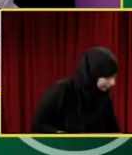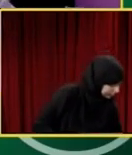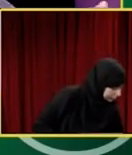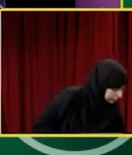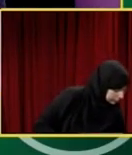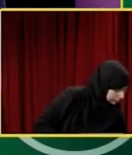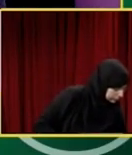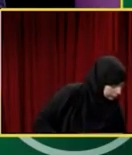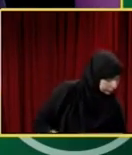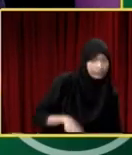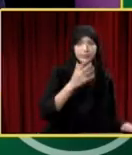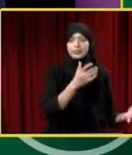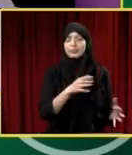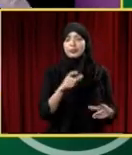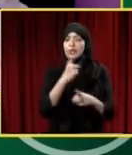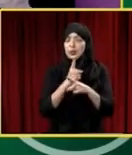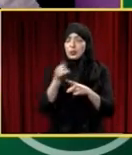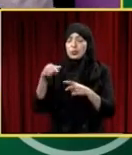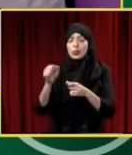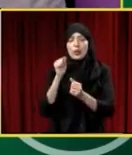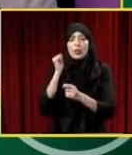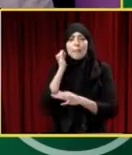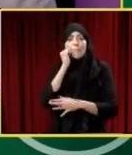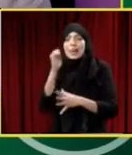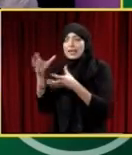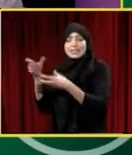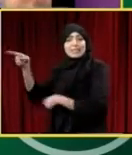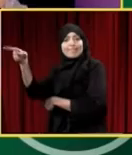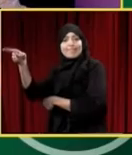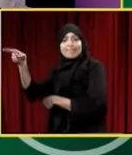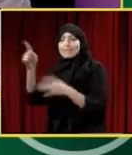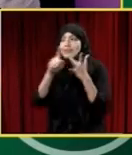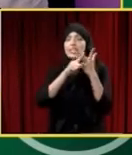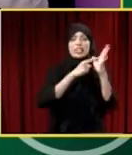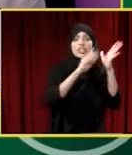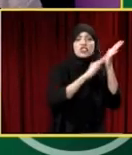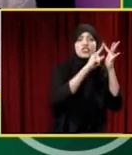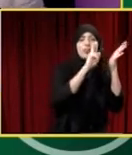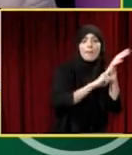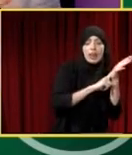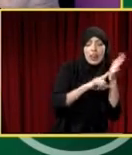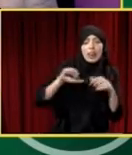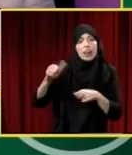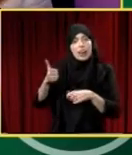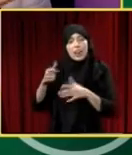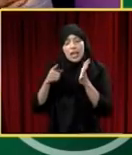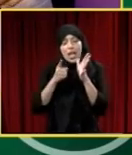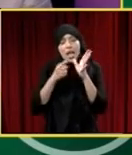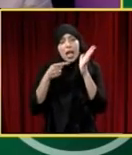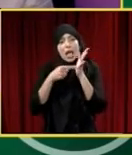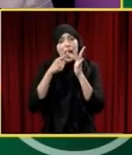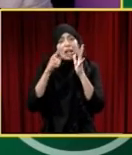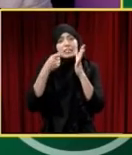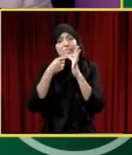over to our black team, okay, comprising of Jamil and Atiku. Okay. So, Jamil, you tell me,